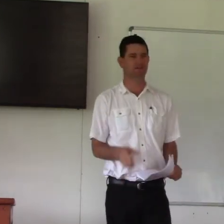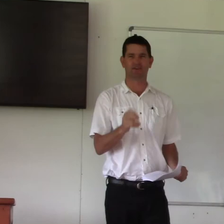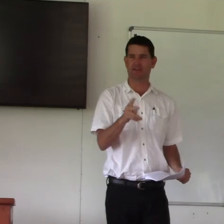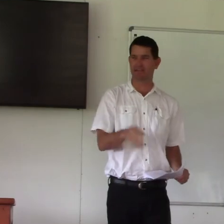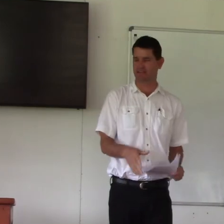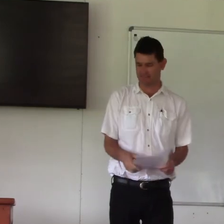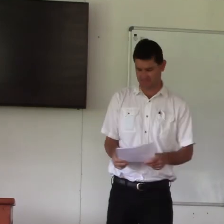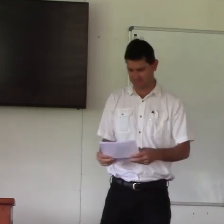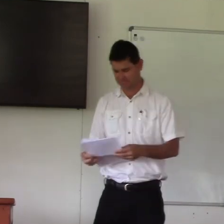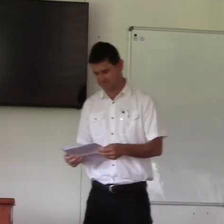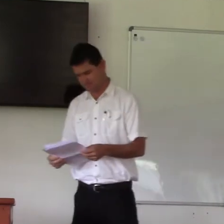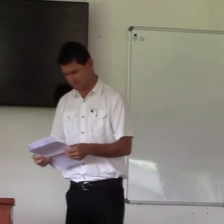Okay?